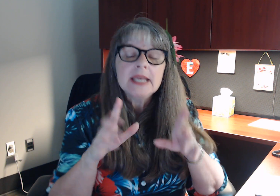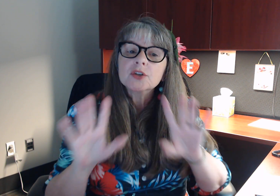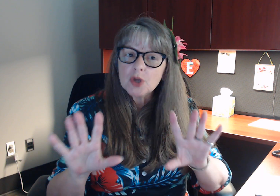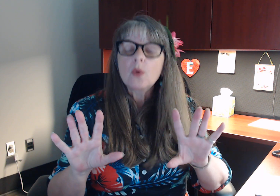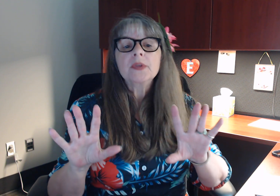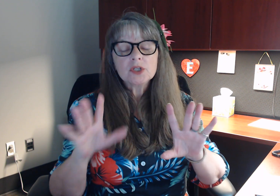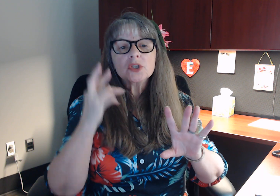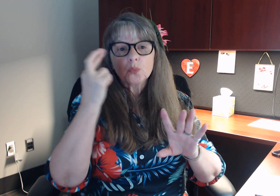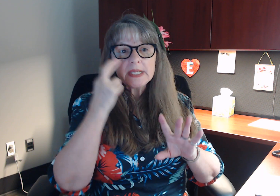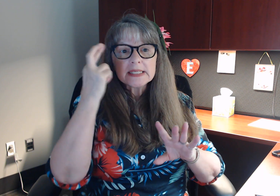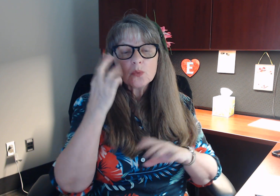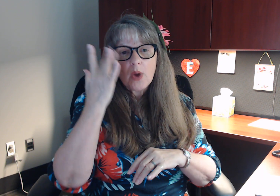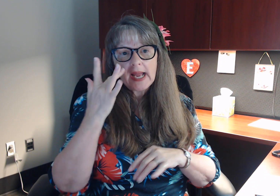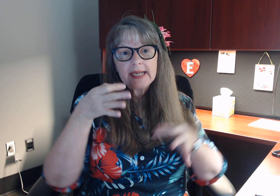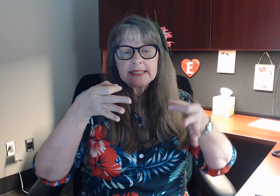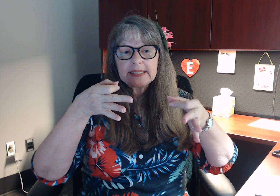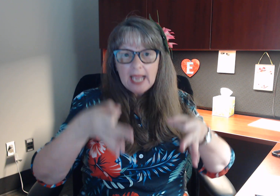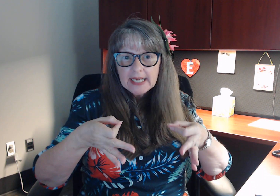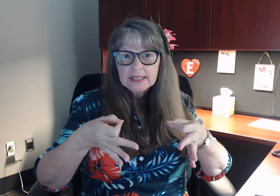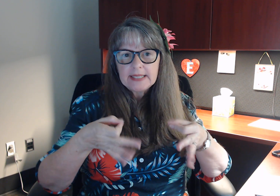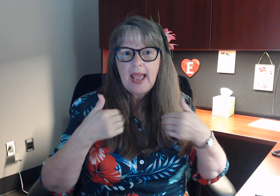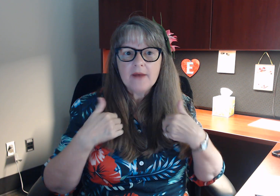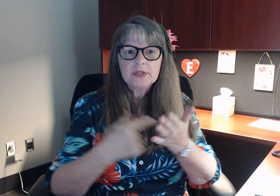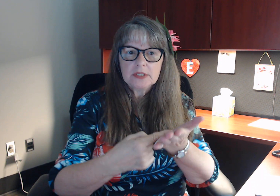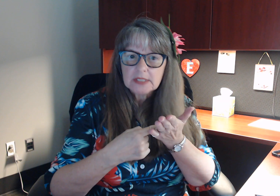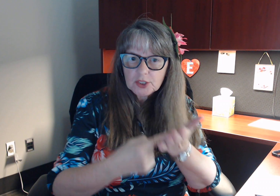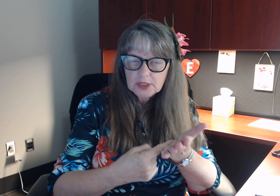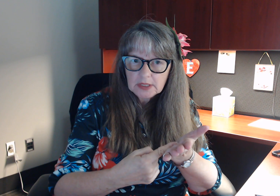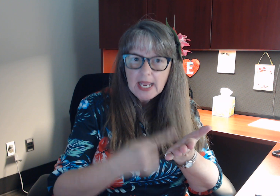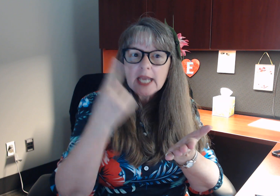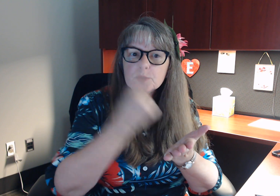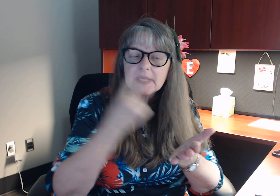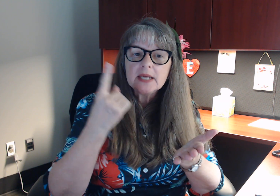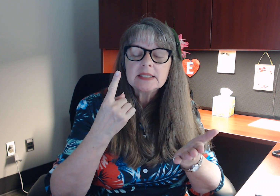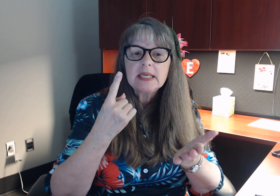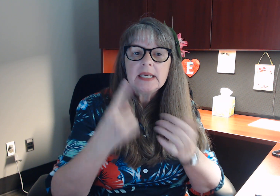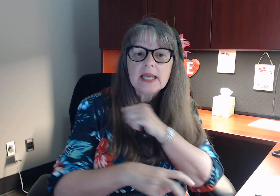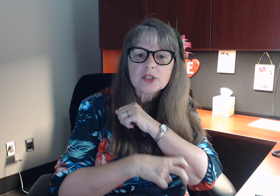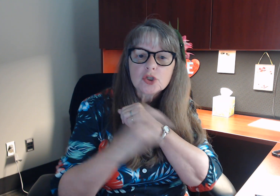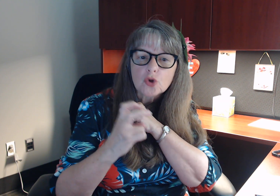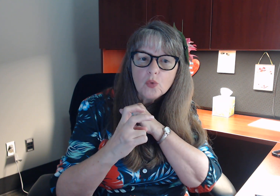So this is the reason why I decided to have this discussion, is because he had